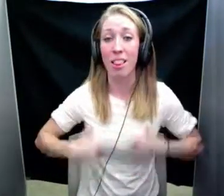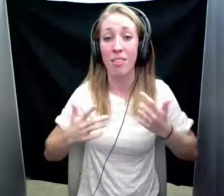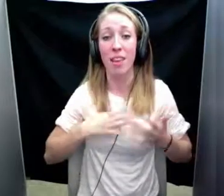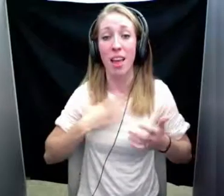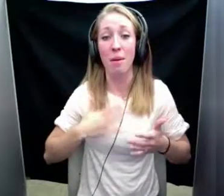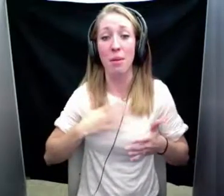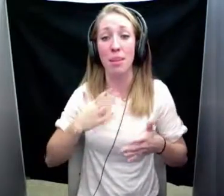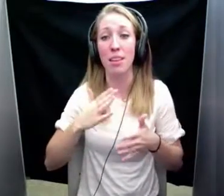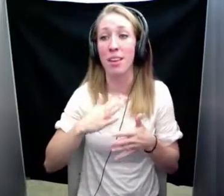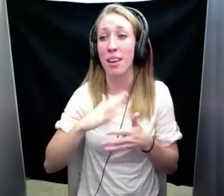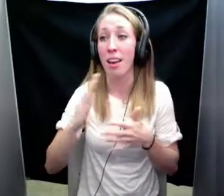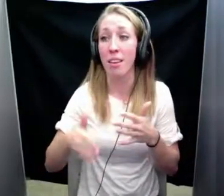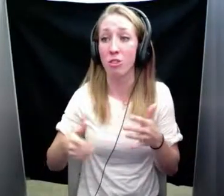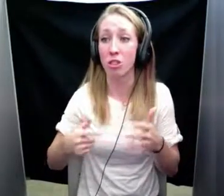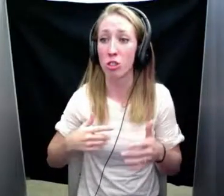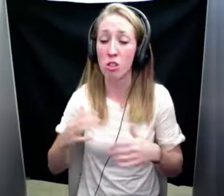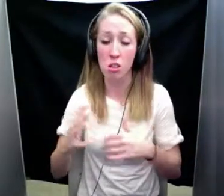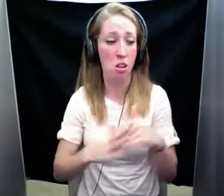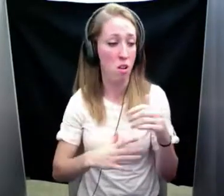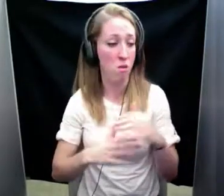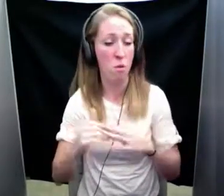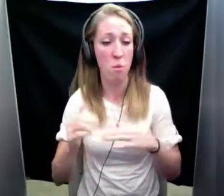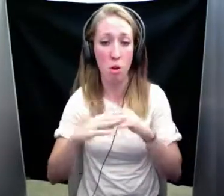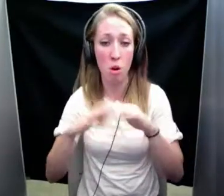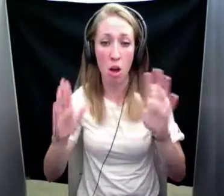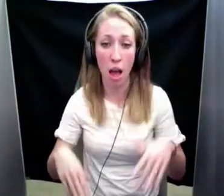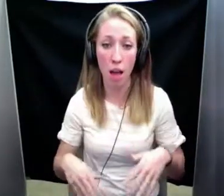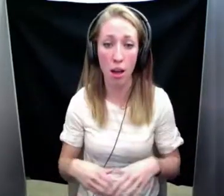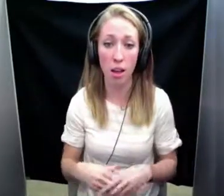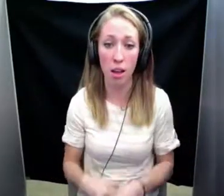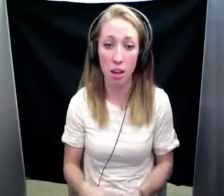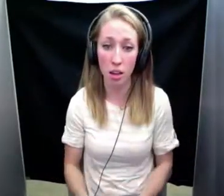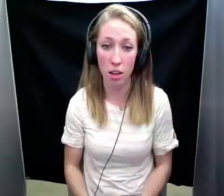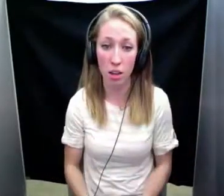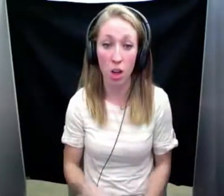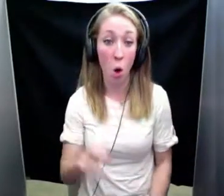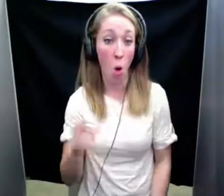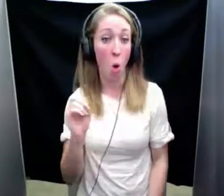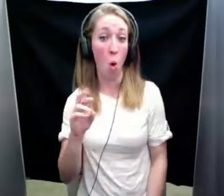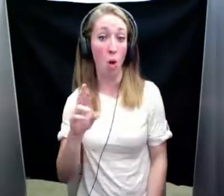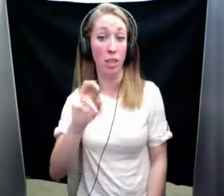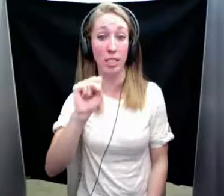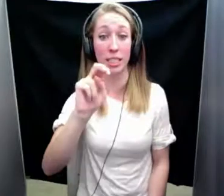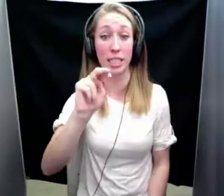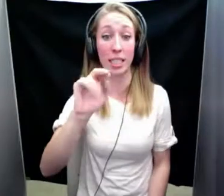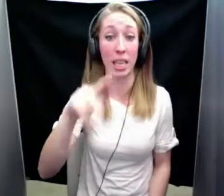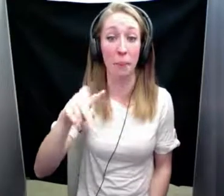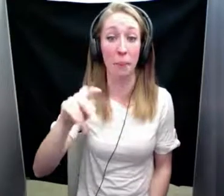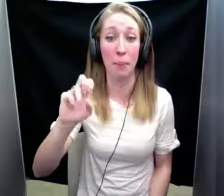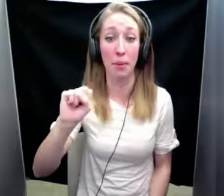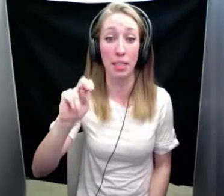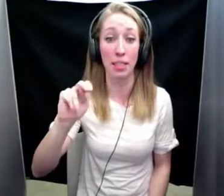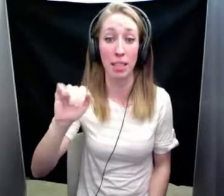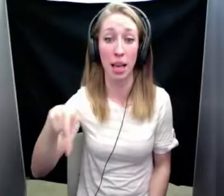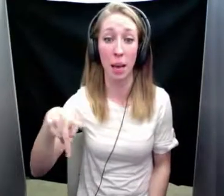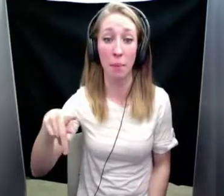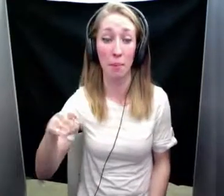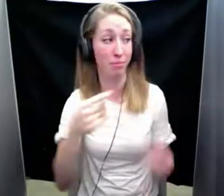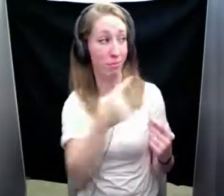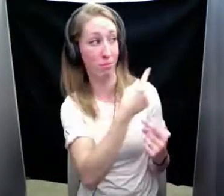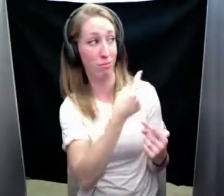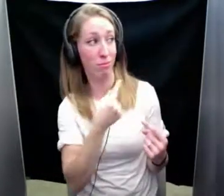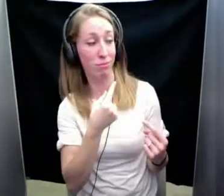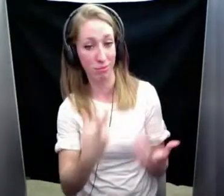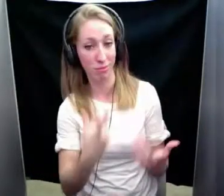safety to the end of their days. Och snipp, snapp, snute, här är